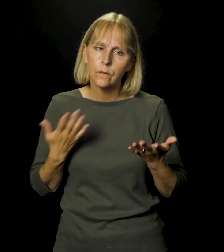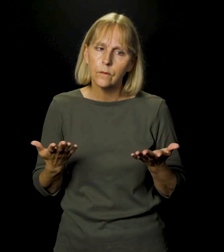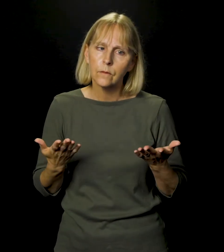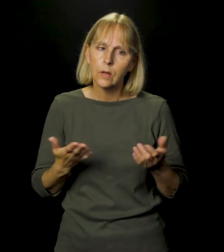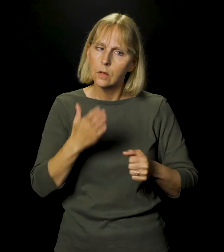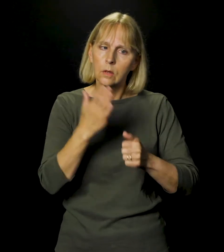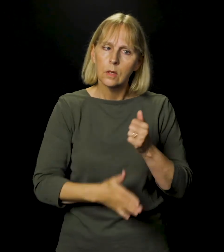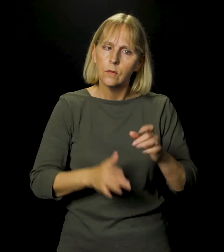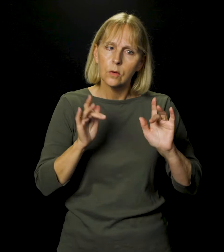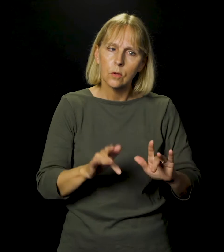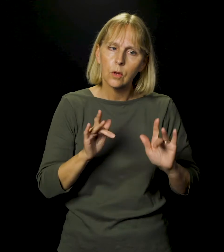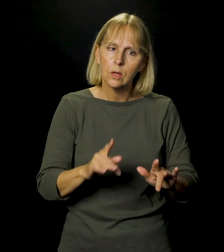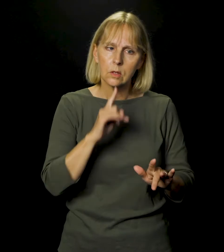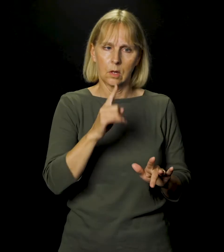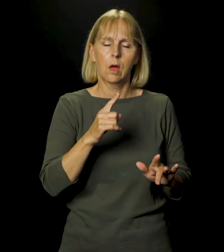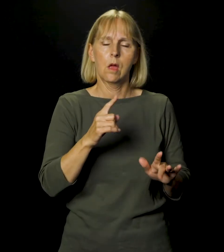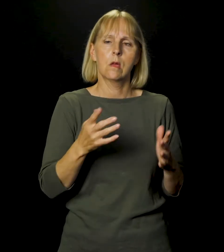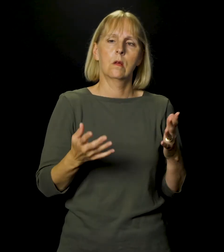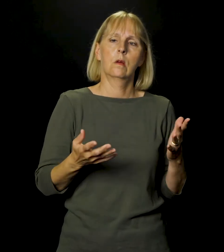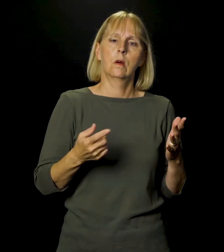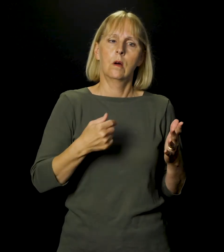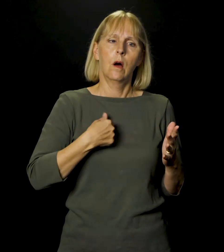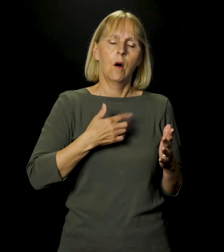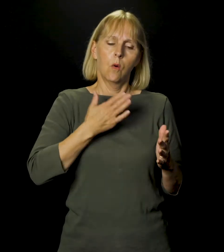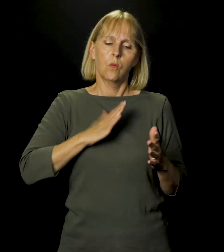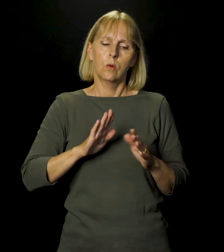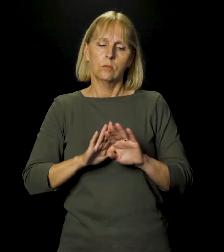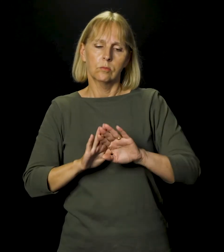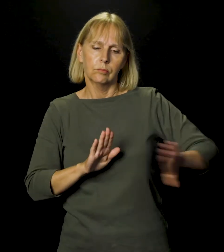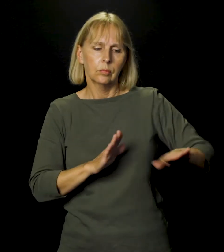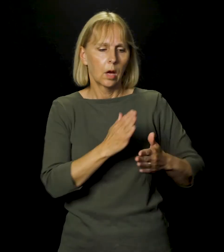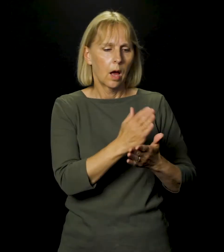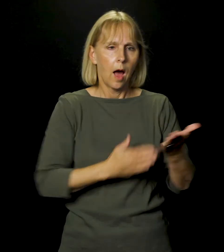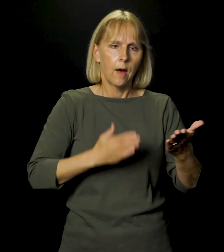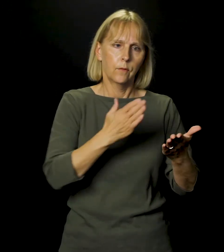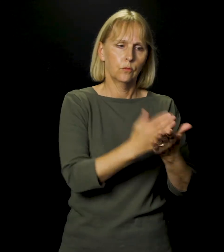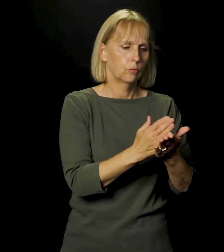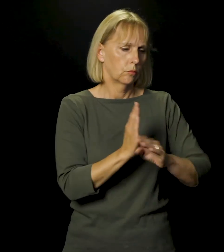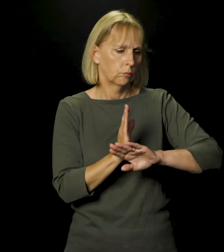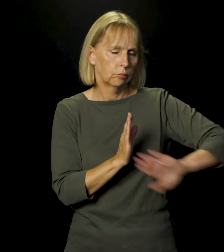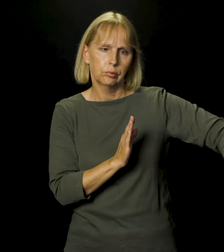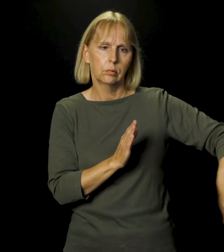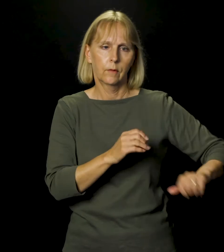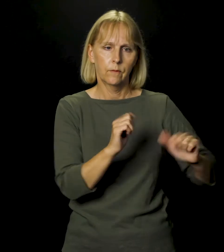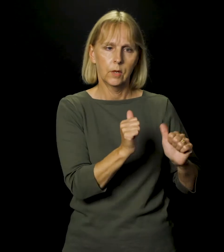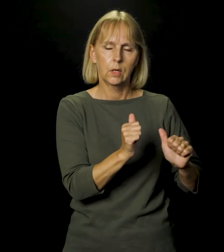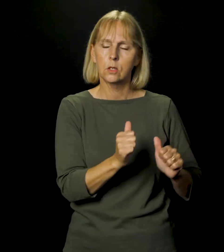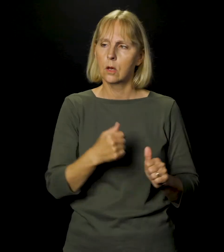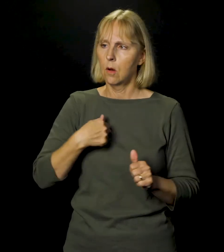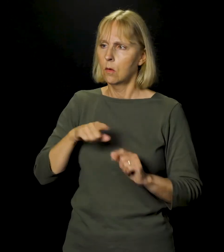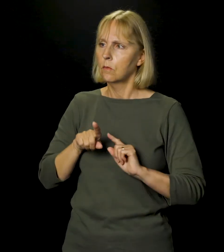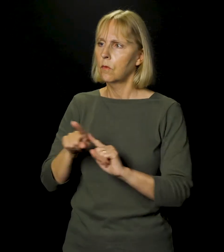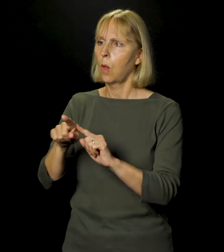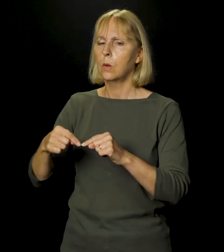You've never been as intentional to say, actually, I want to put half-truths and lies behind me and I want to choose to live for something